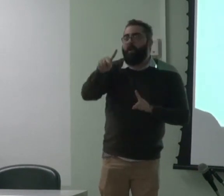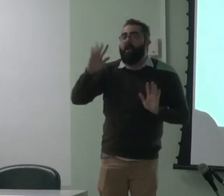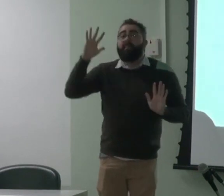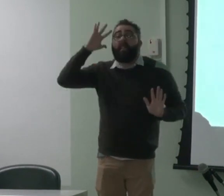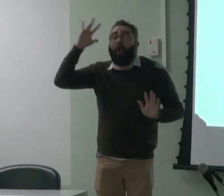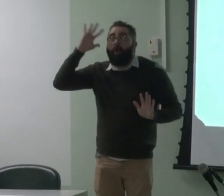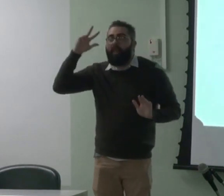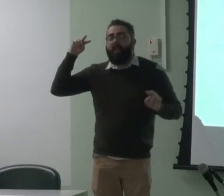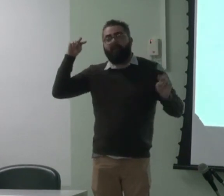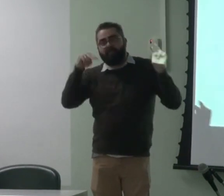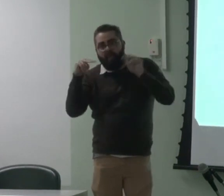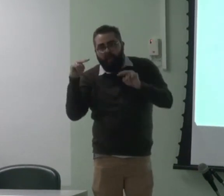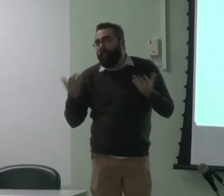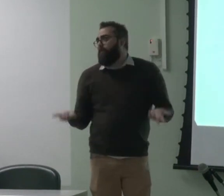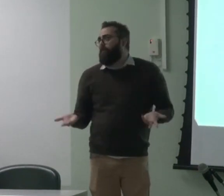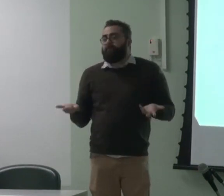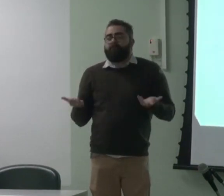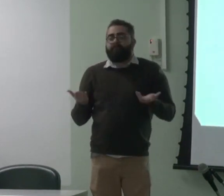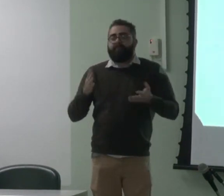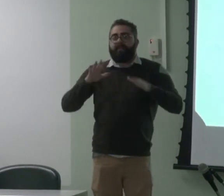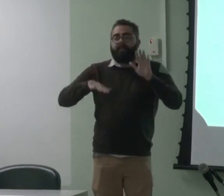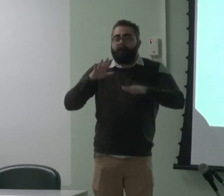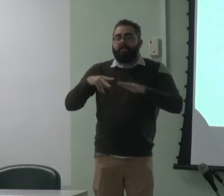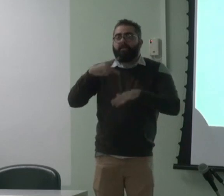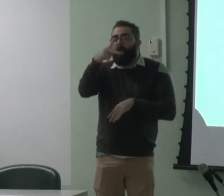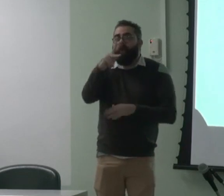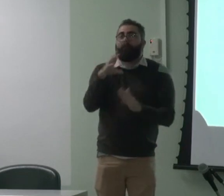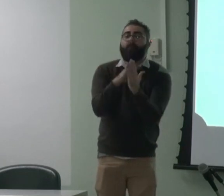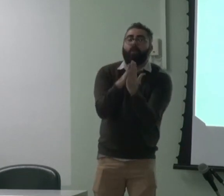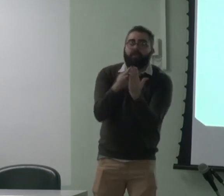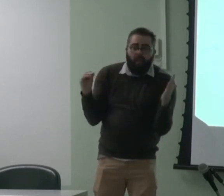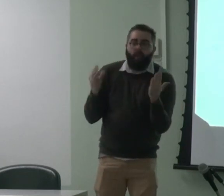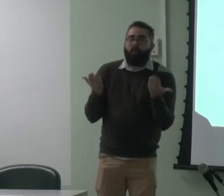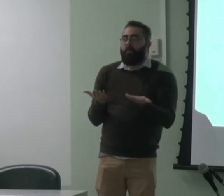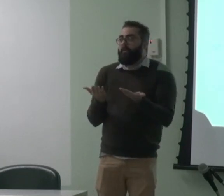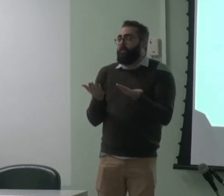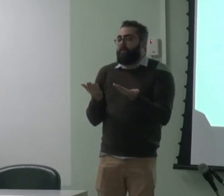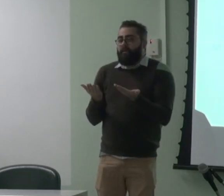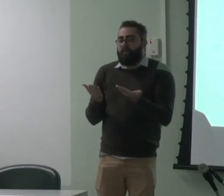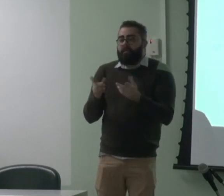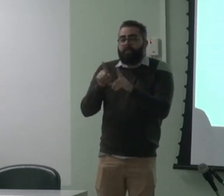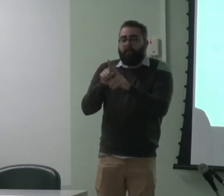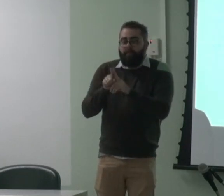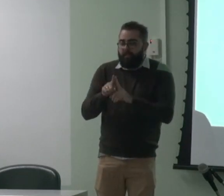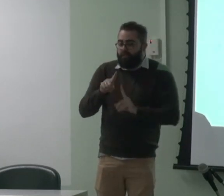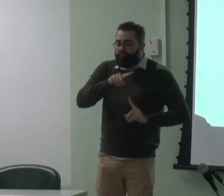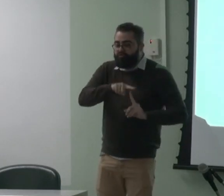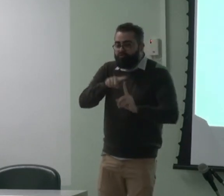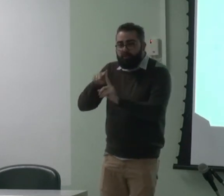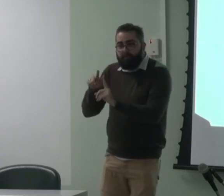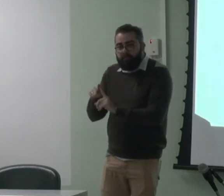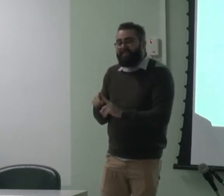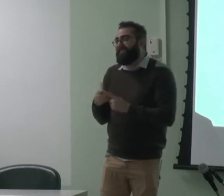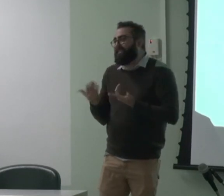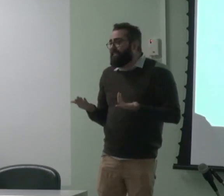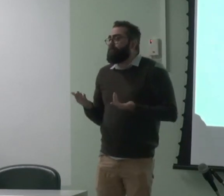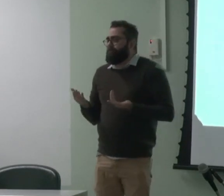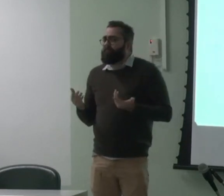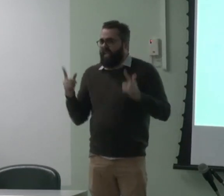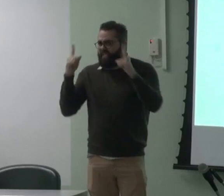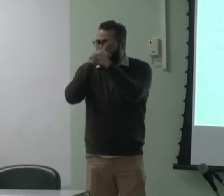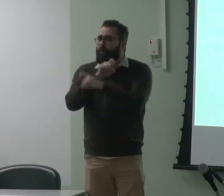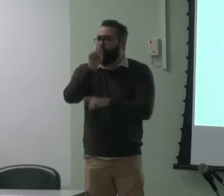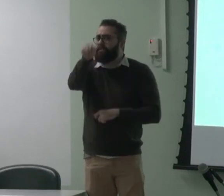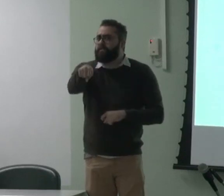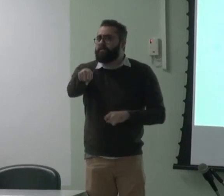you describe, and for some types of resources it's really difficult. I think it's a